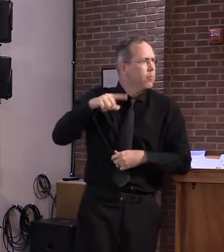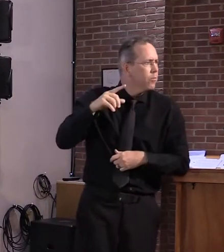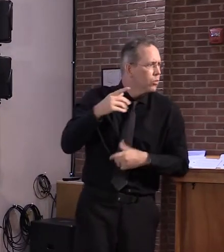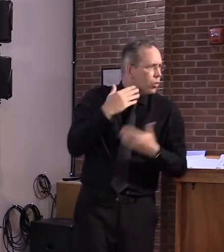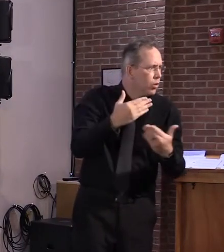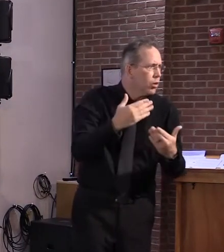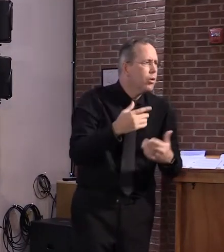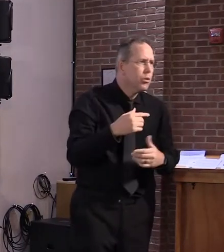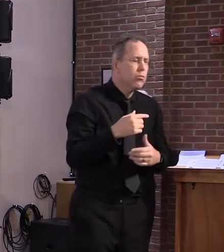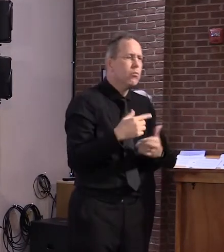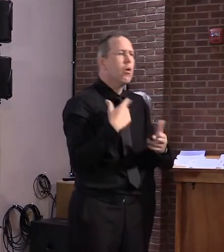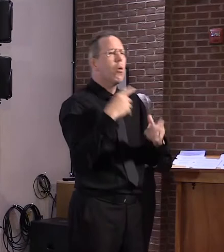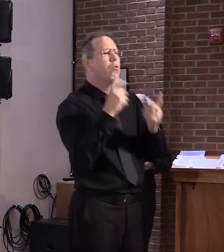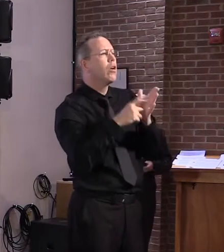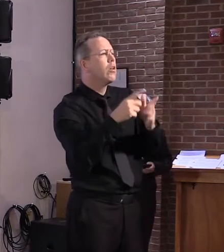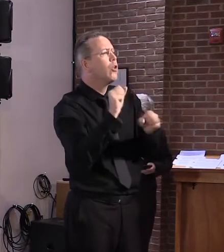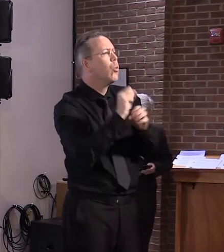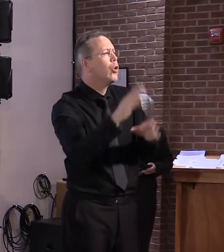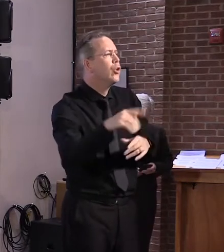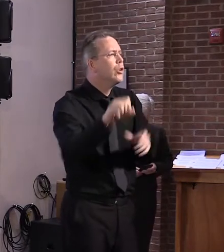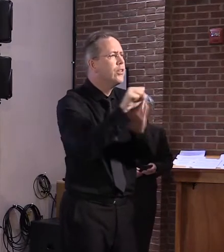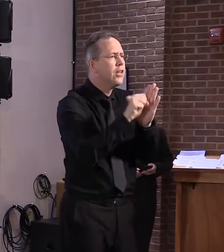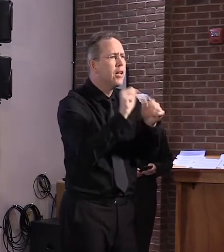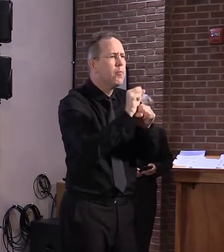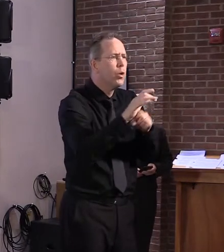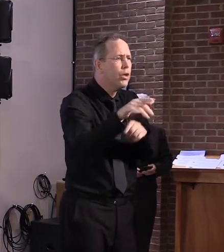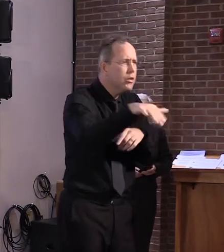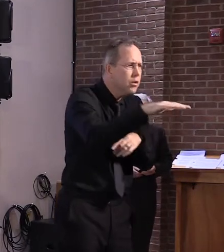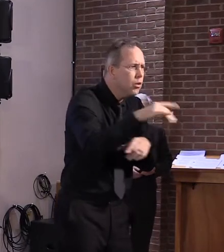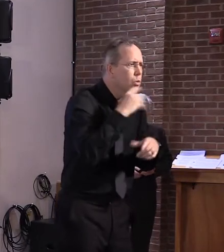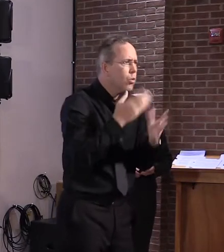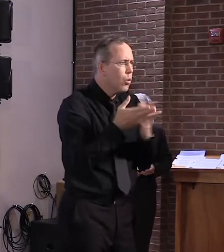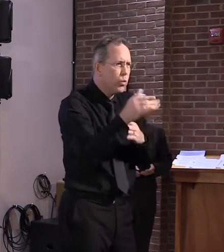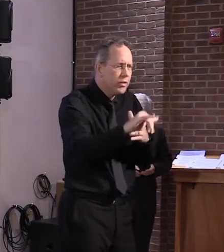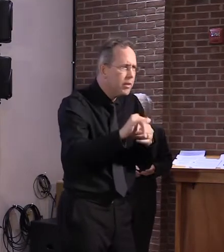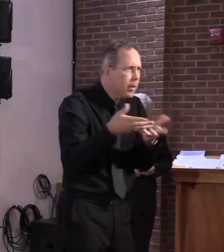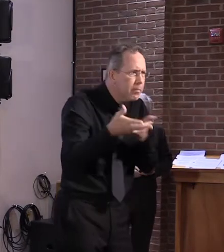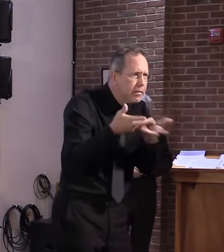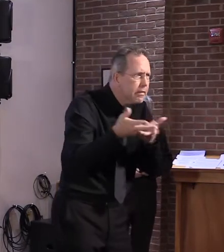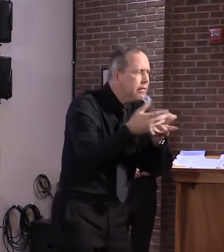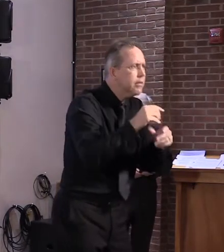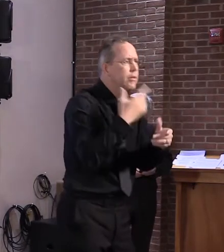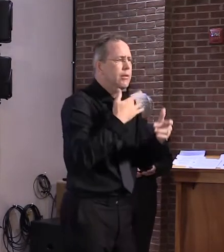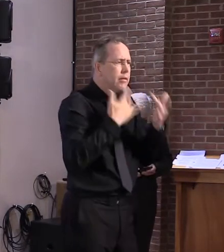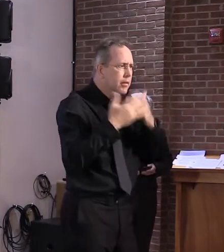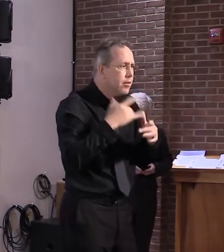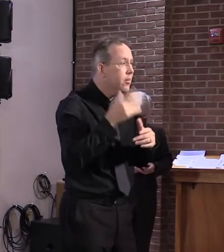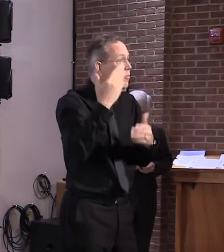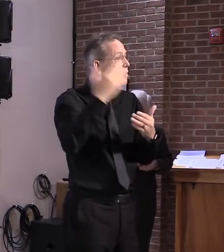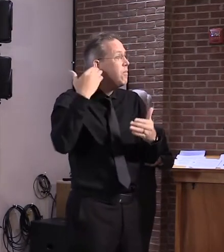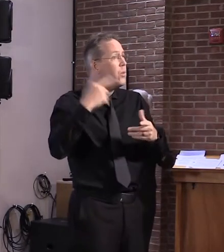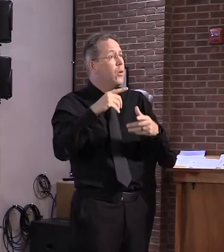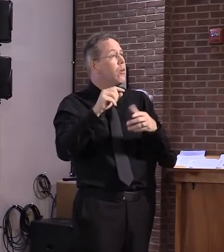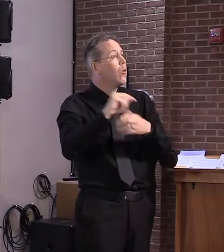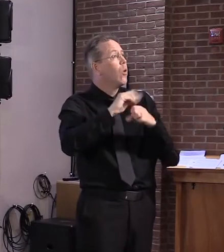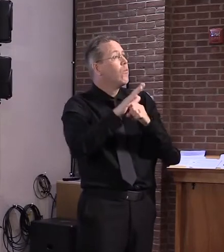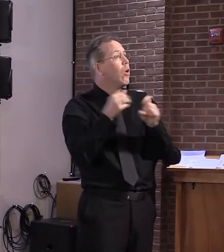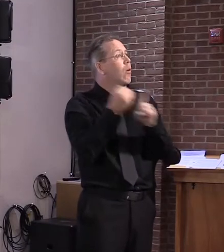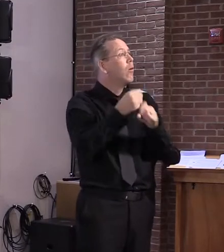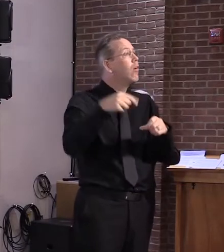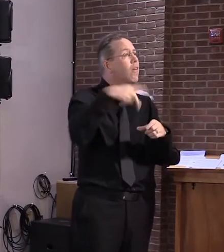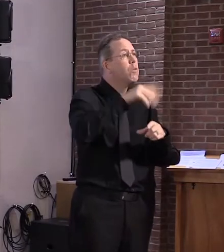been working incredibly hard throughout this pandemic. And much of that work started before some Vermonters even heard of